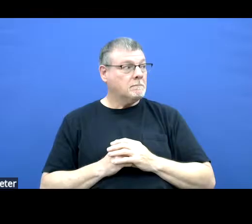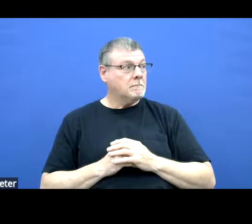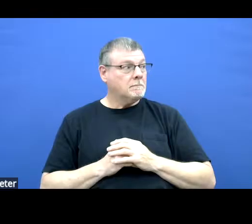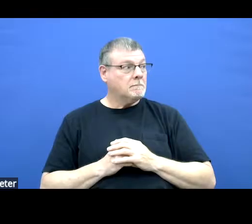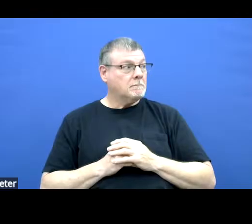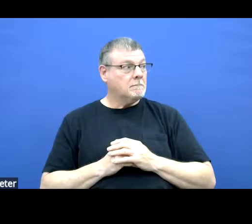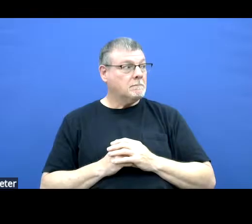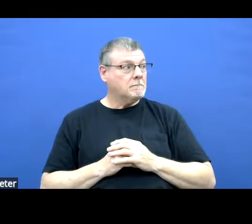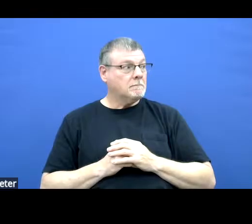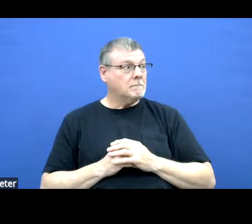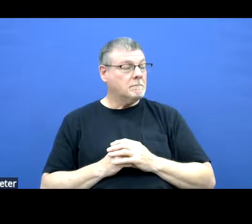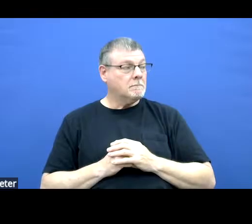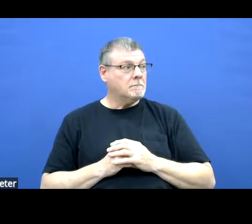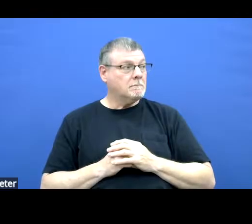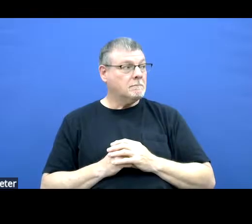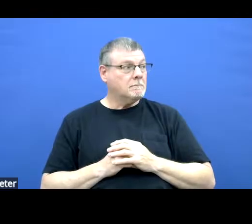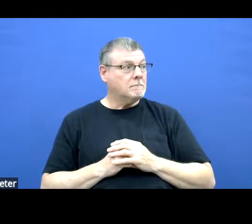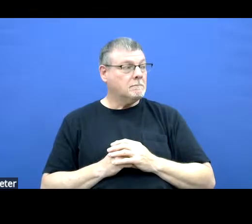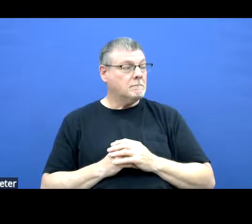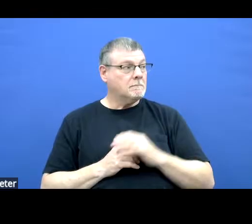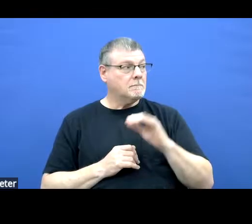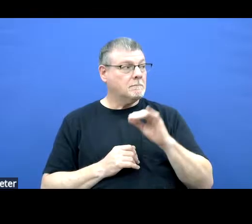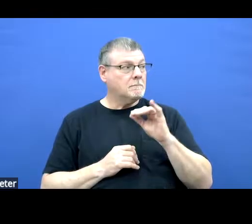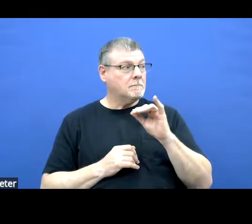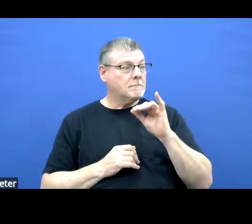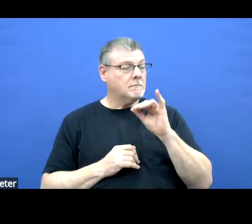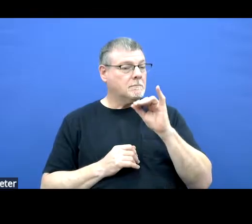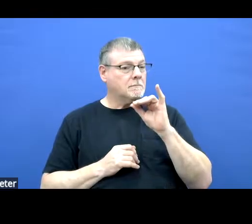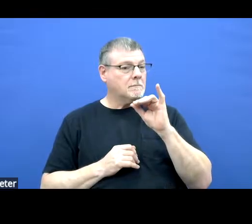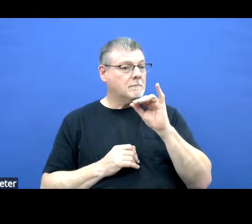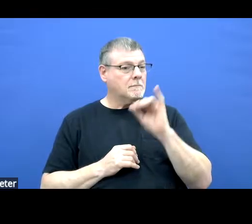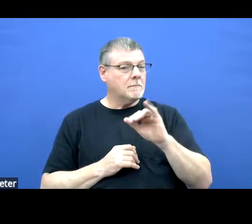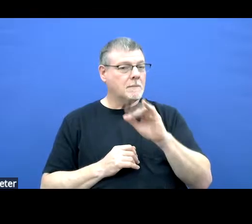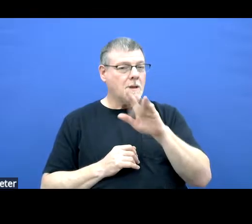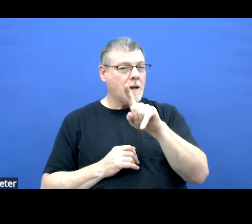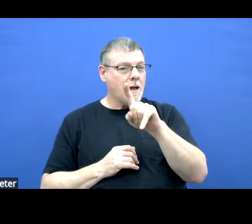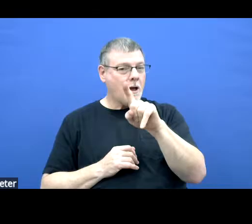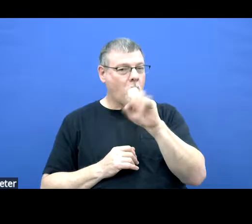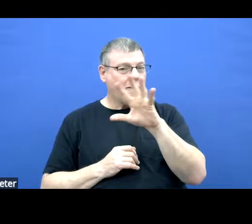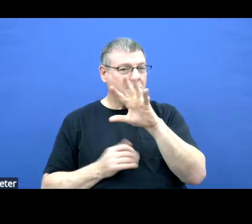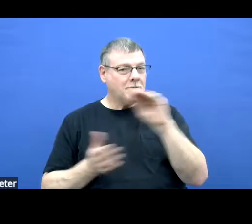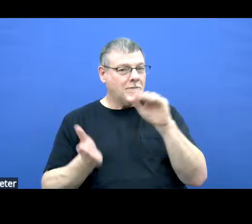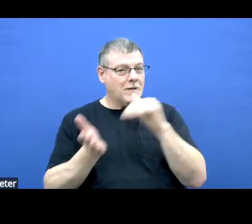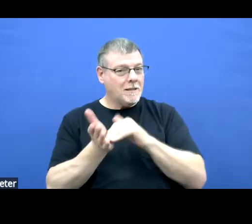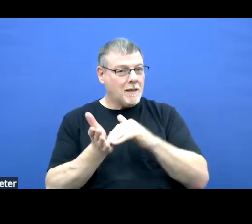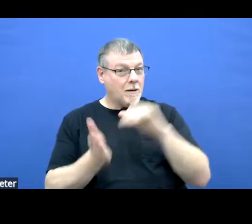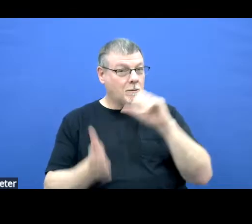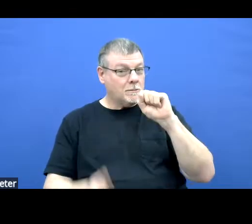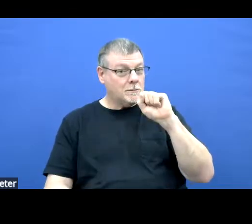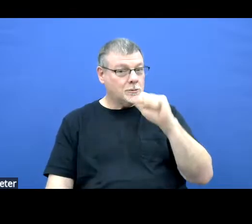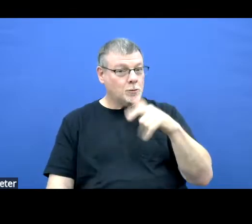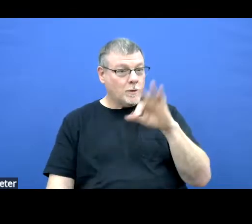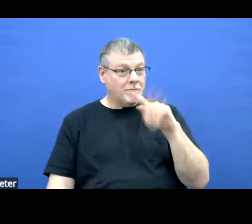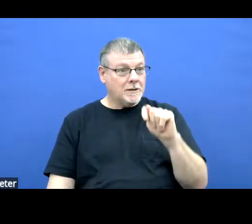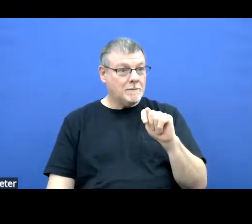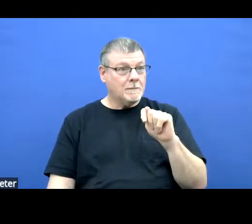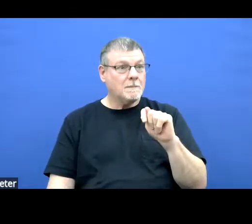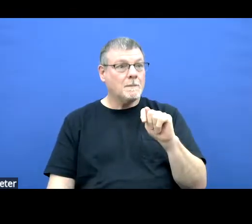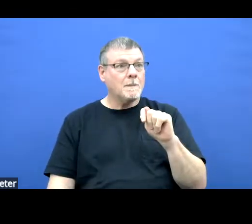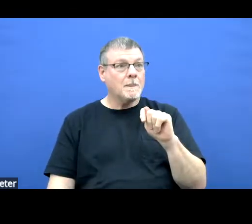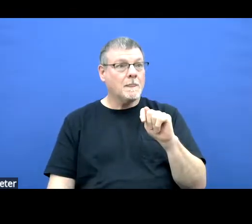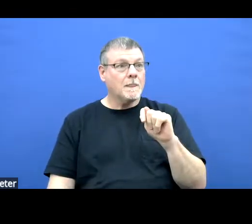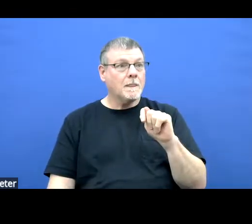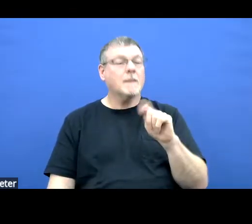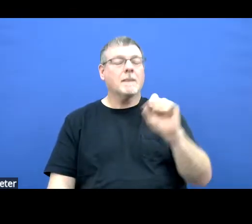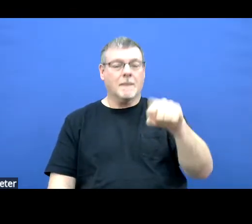what you'll be going to, what, the 130,000 square feet? Yeah, that's phase two. That's phase